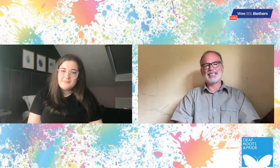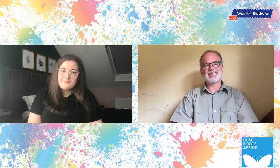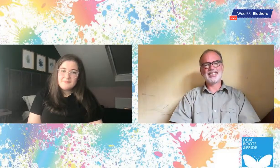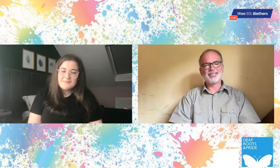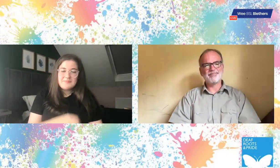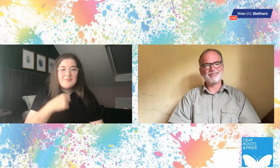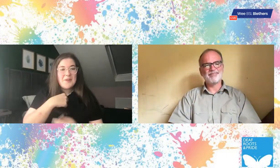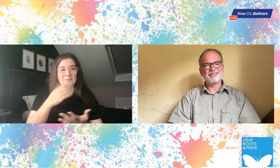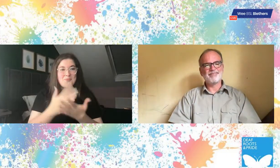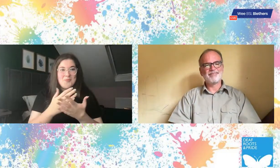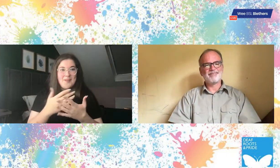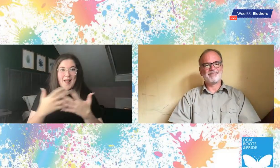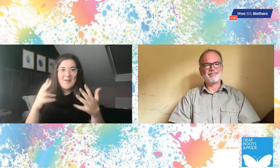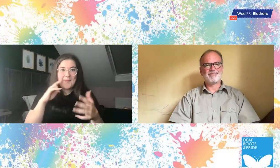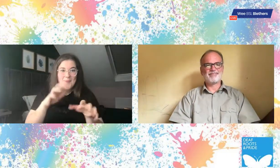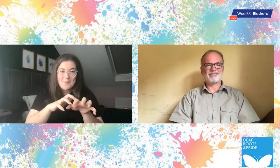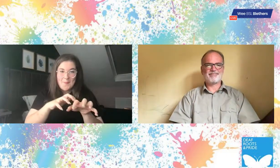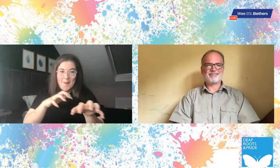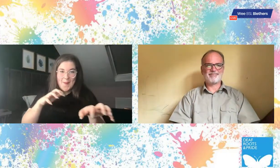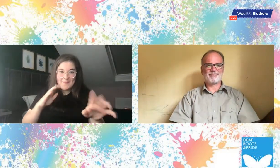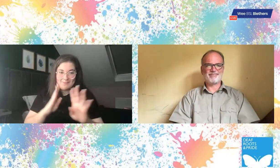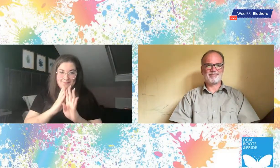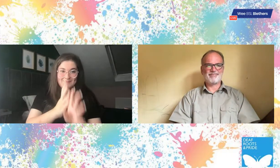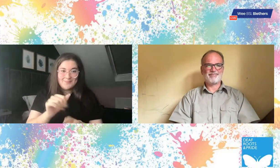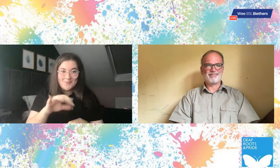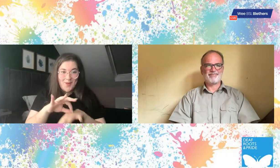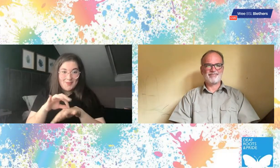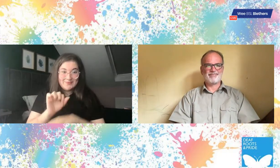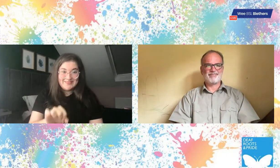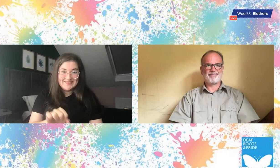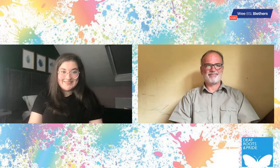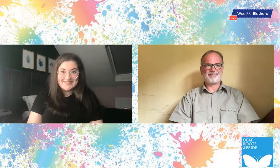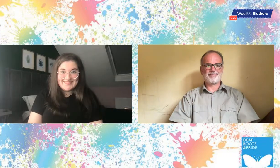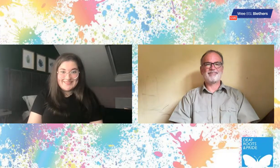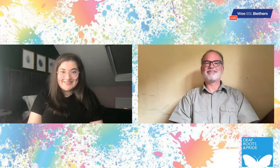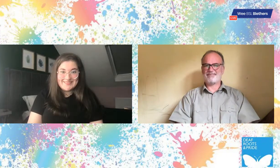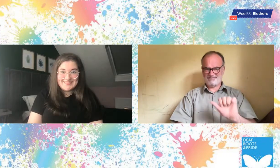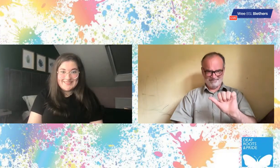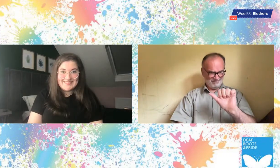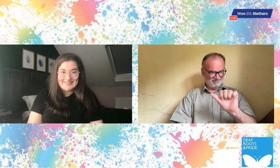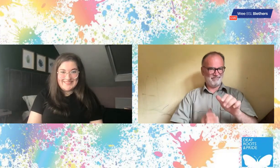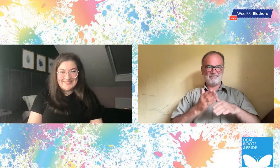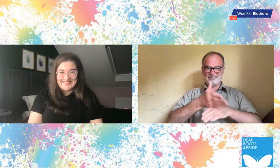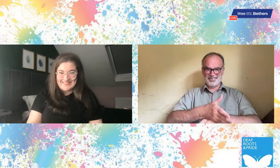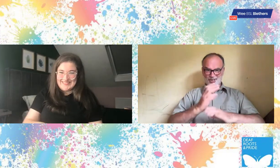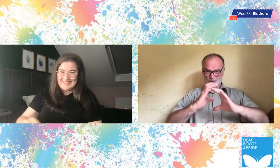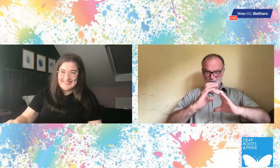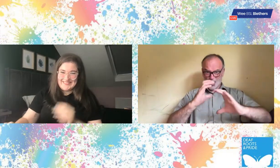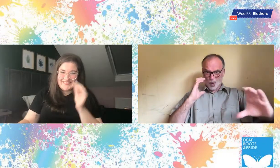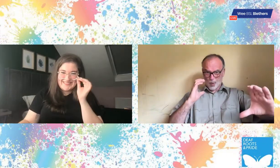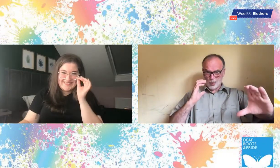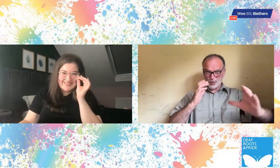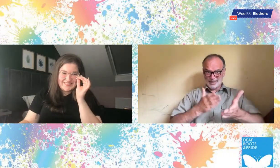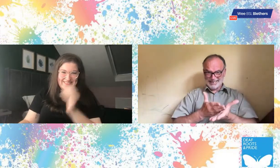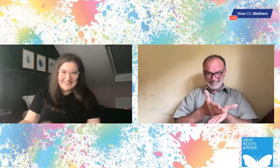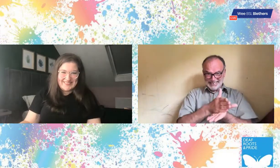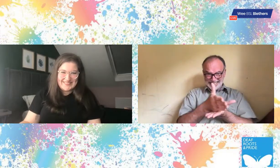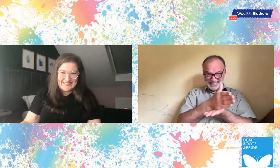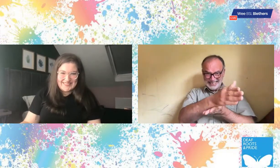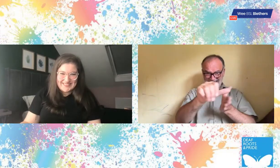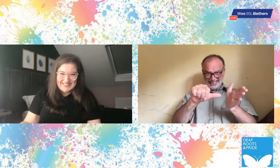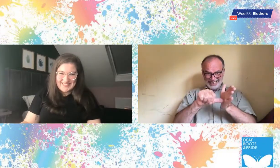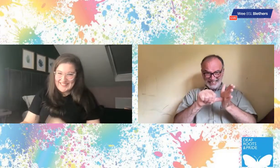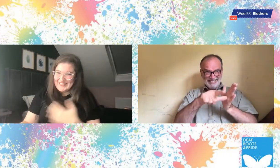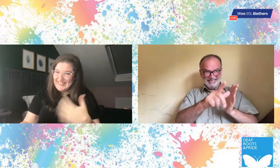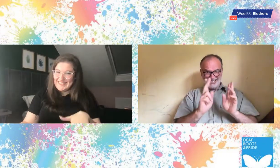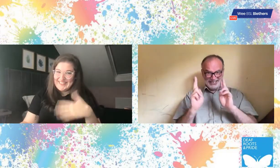donating money to help feed the animals and so on. It was terrific. I'm sure you must have been mobbed with deaf people. Oh